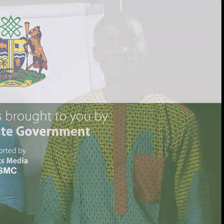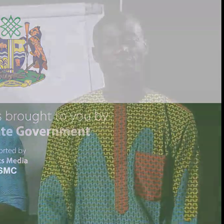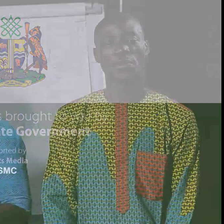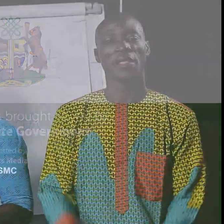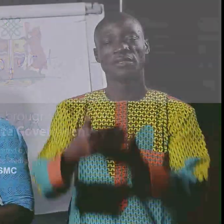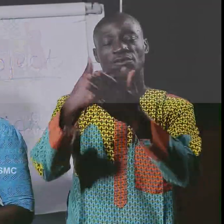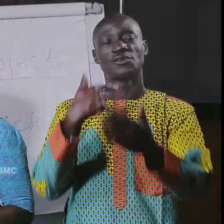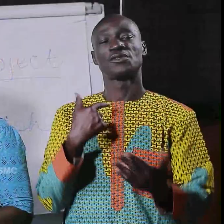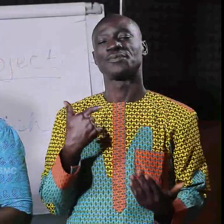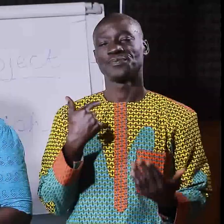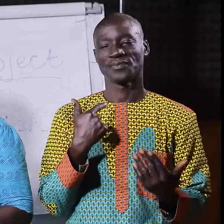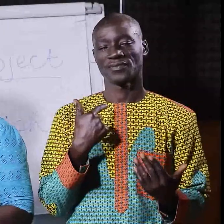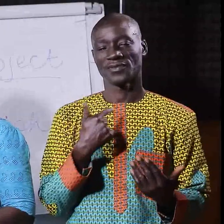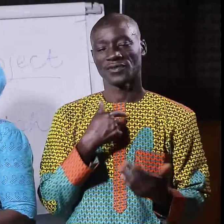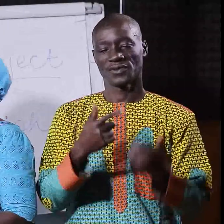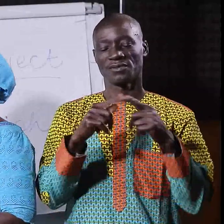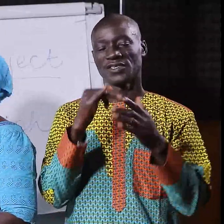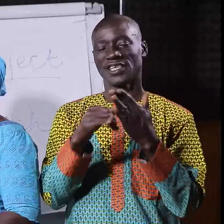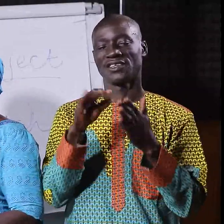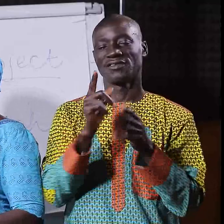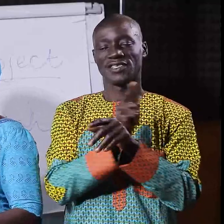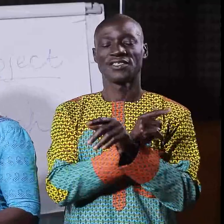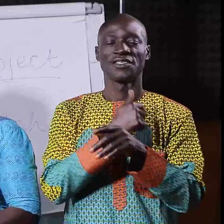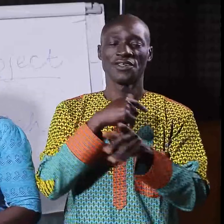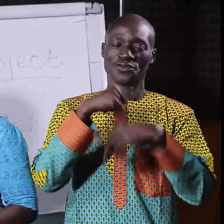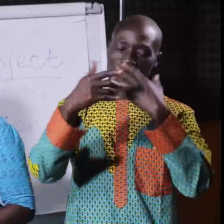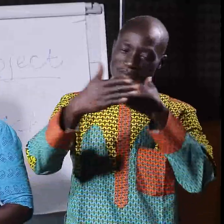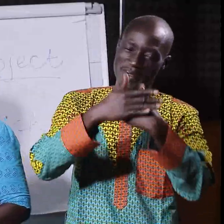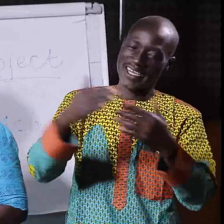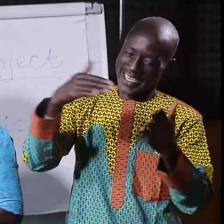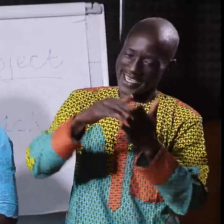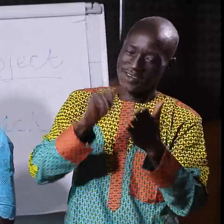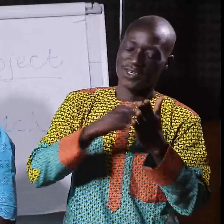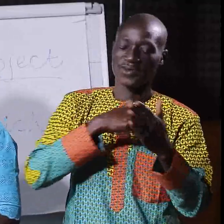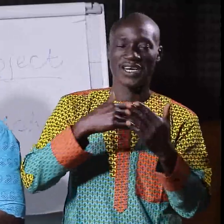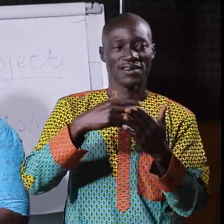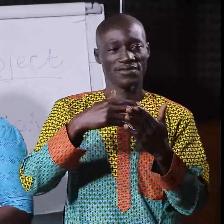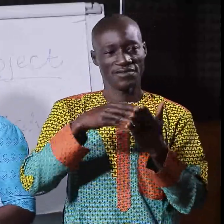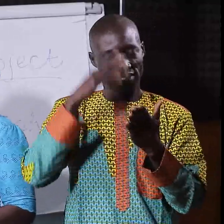Okay, before we come to the end of this lesson, let's quickly go through what we have said.